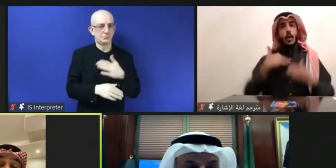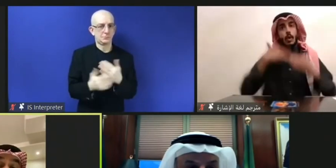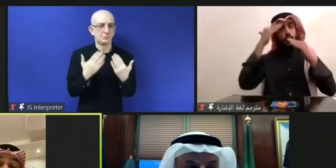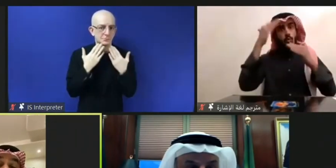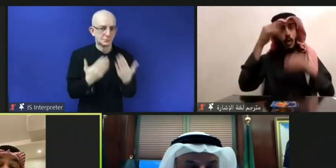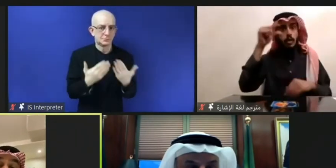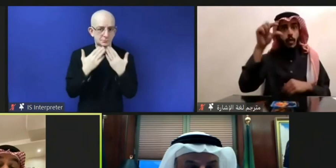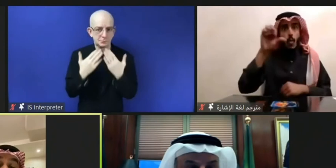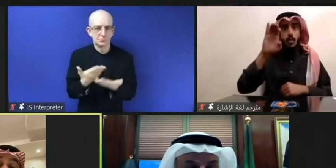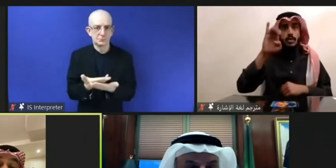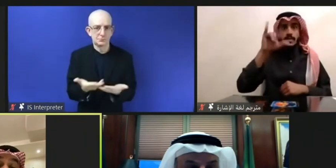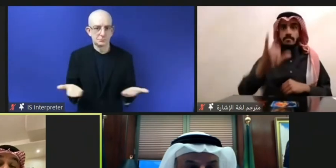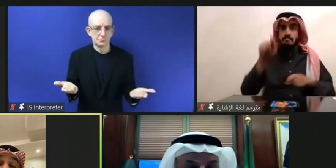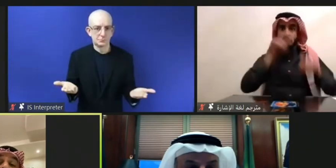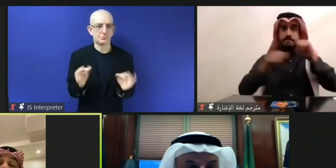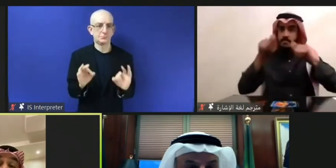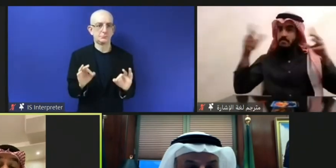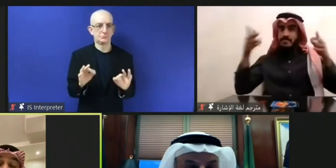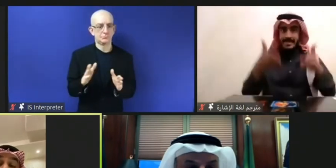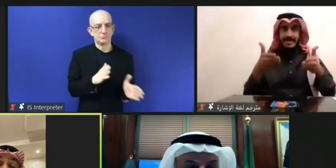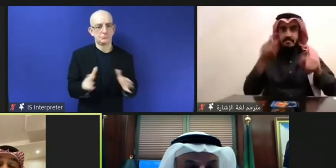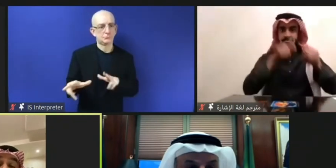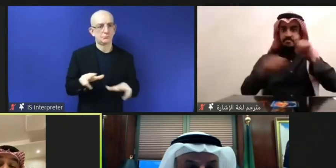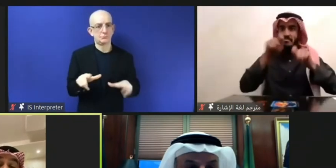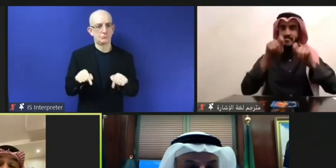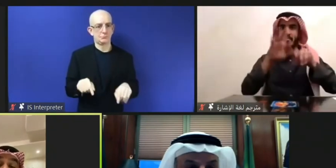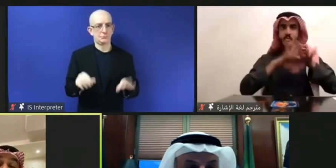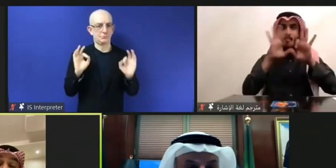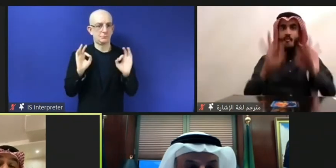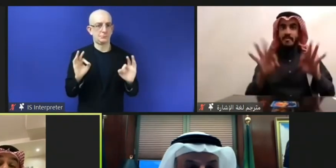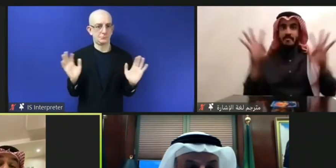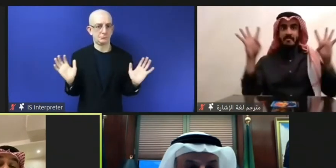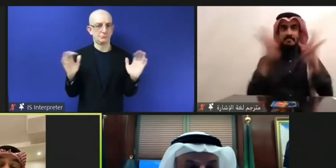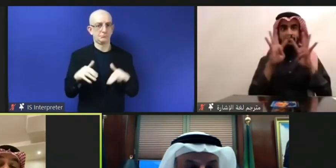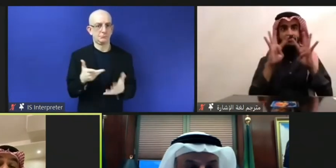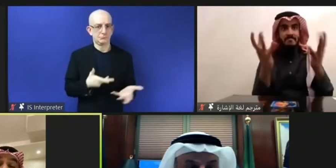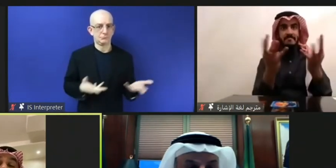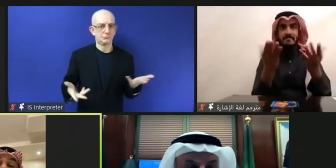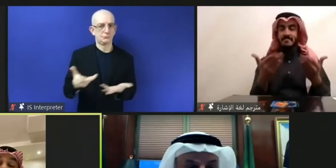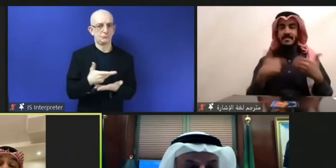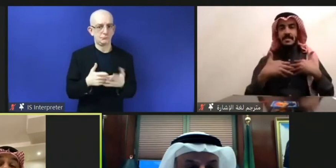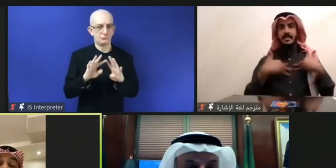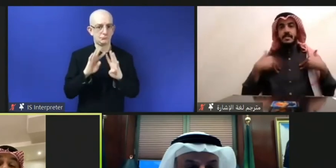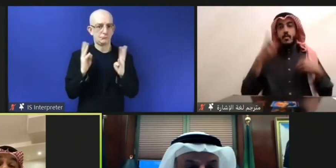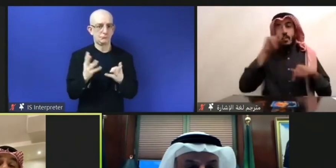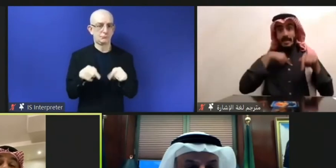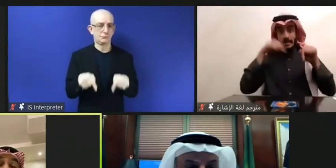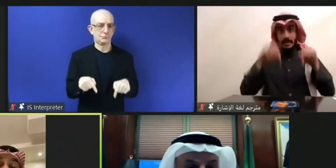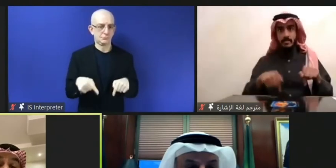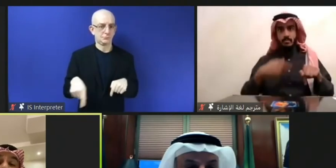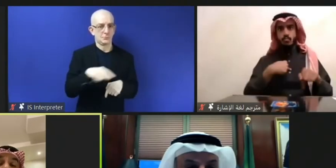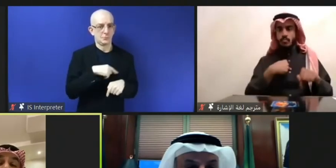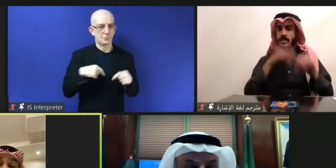session. We again actually here announce that we are